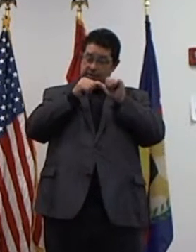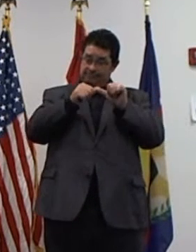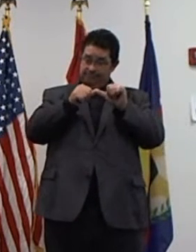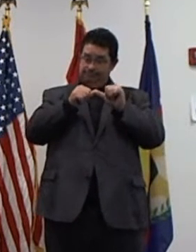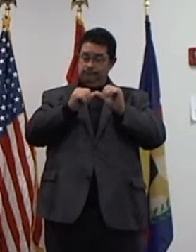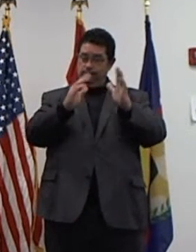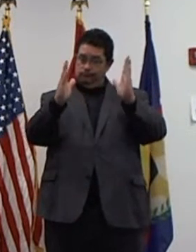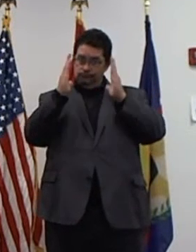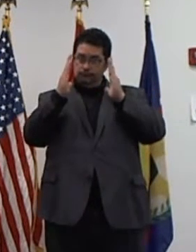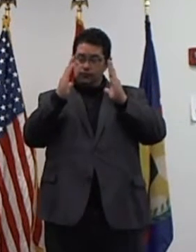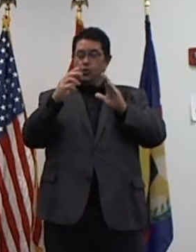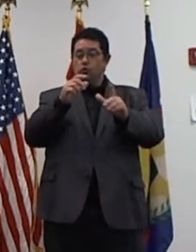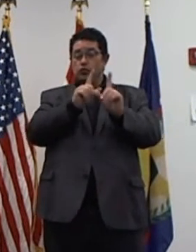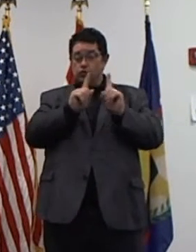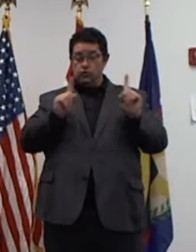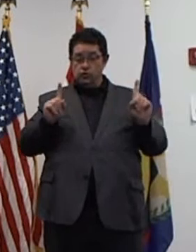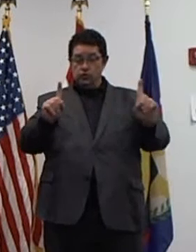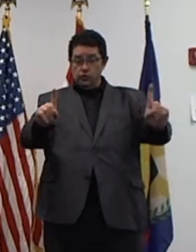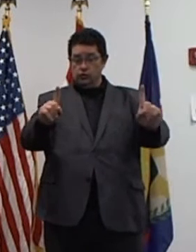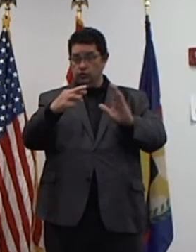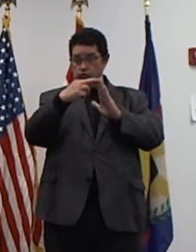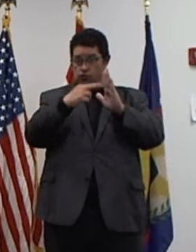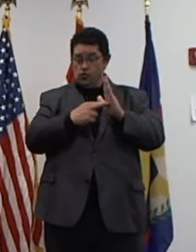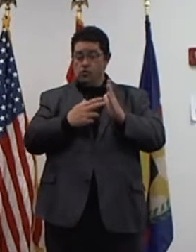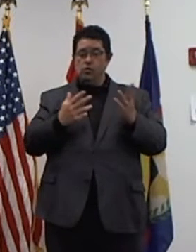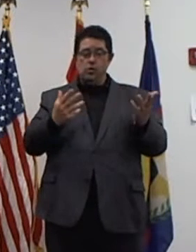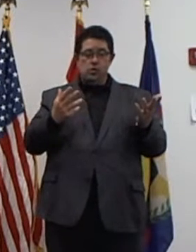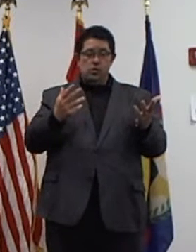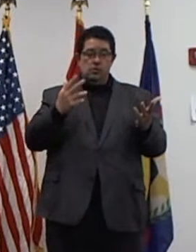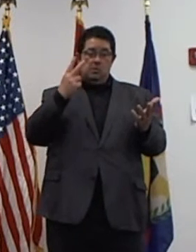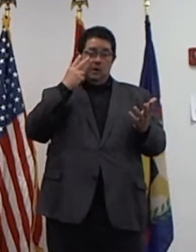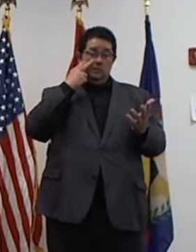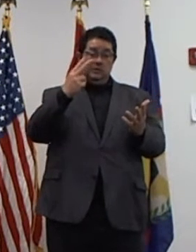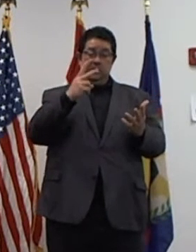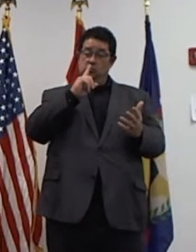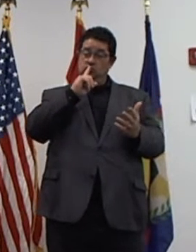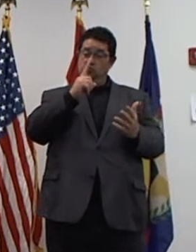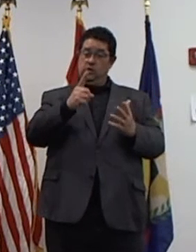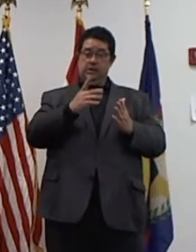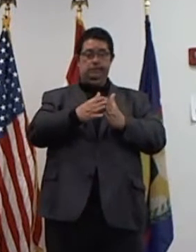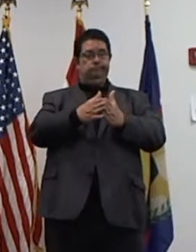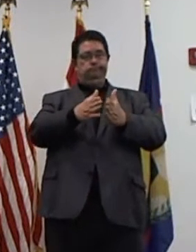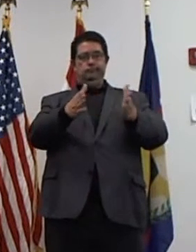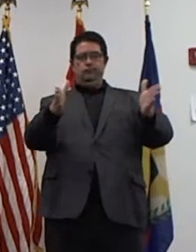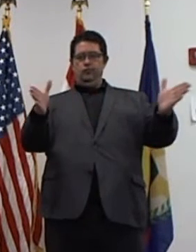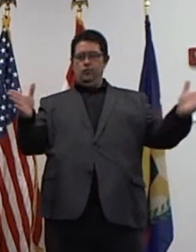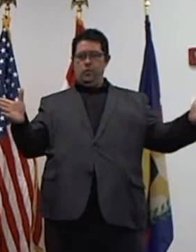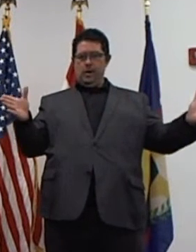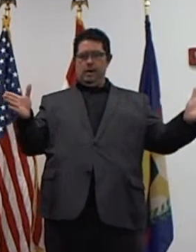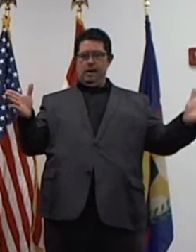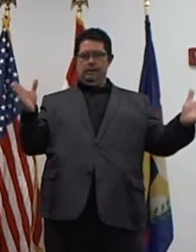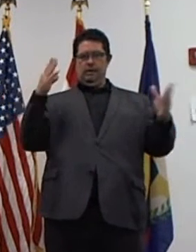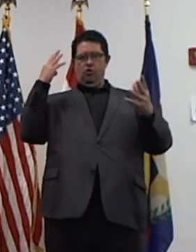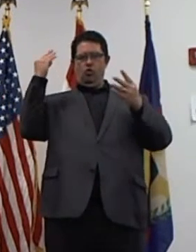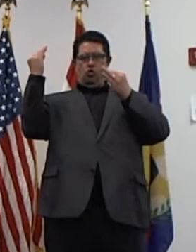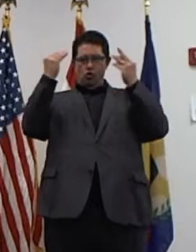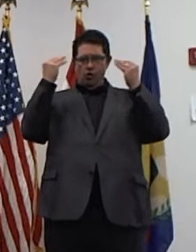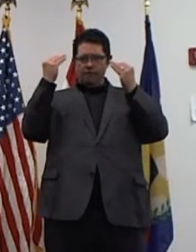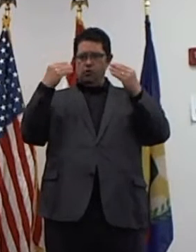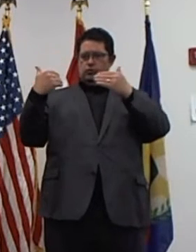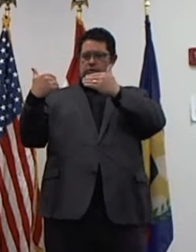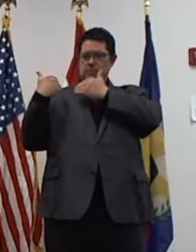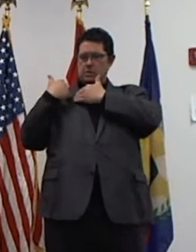social distancing guidelines. And I've seen really wide and thoughtful and